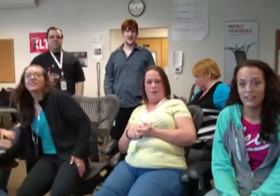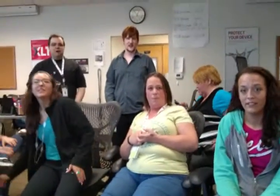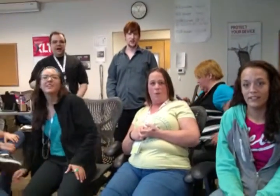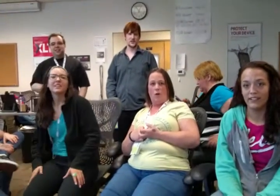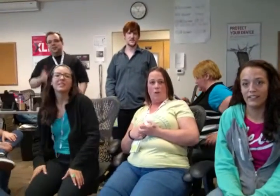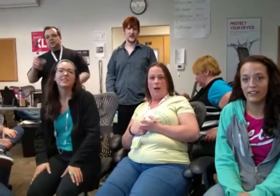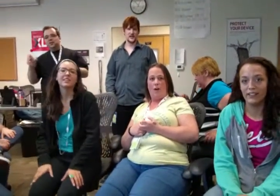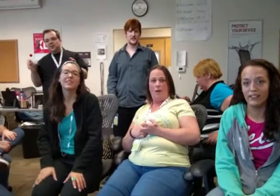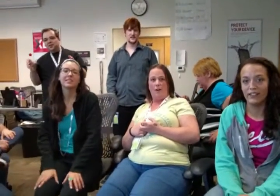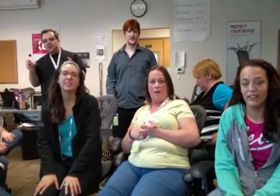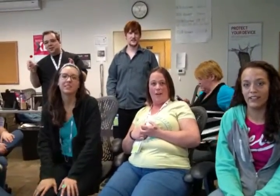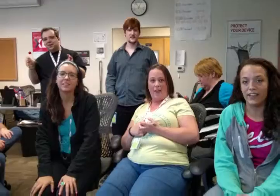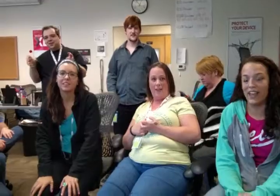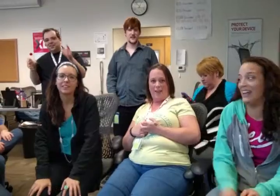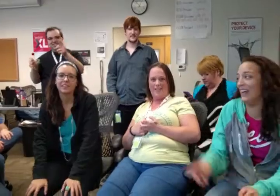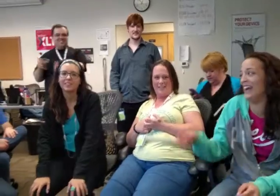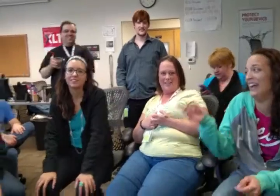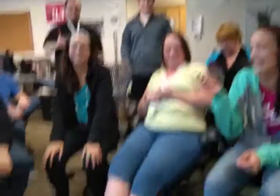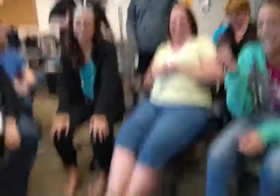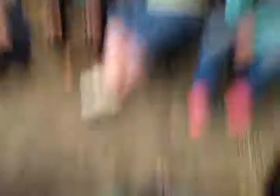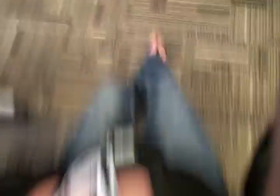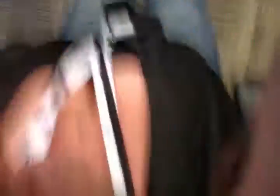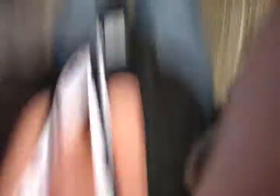Not a horse. Not a nay. Pony? Yes.